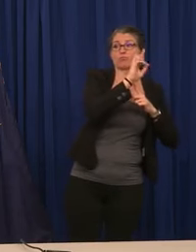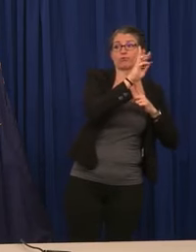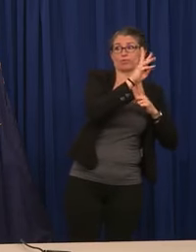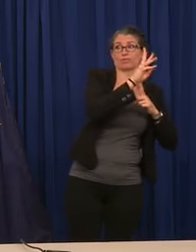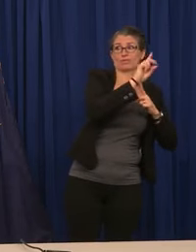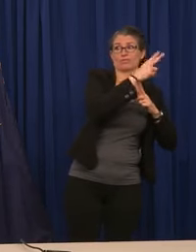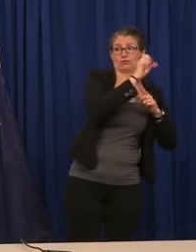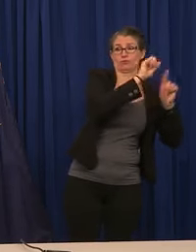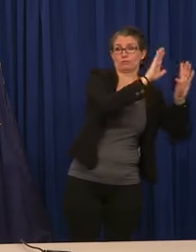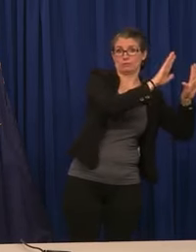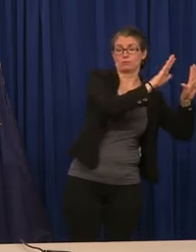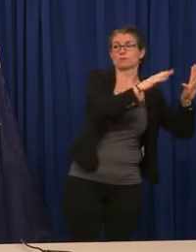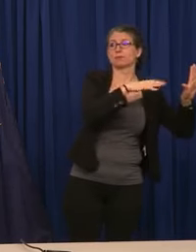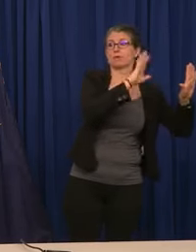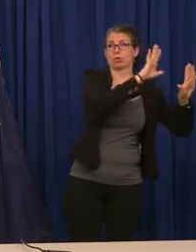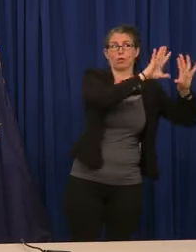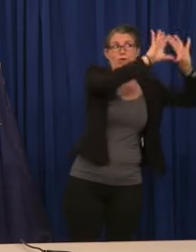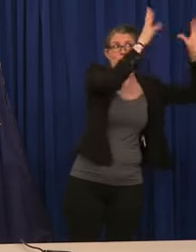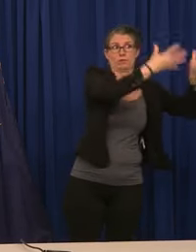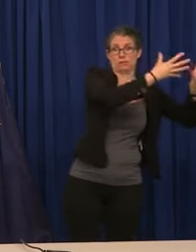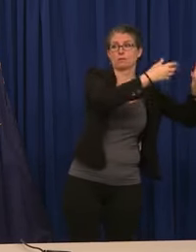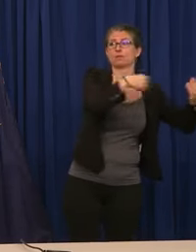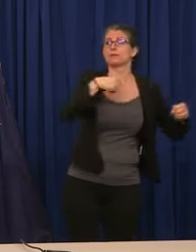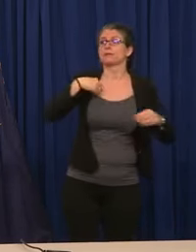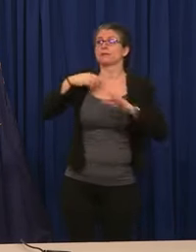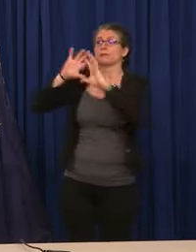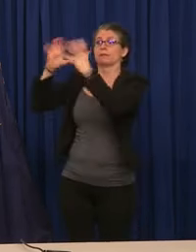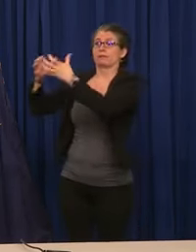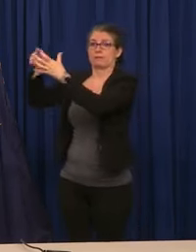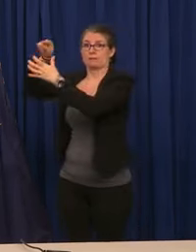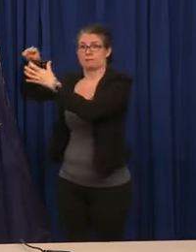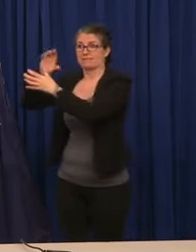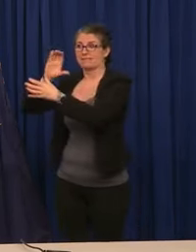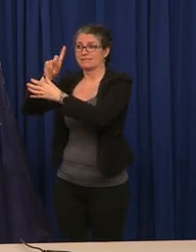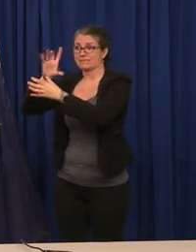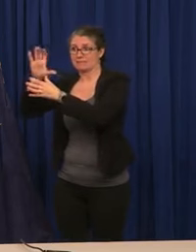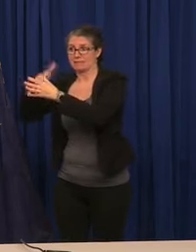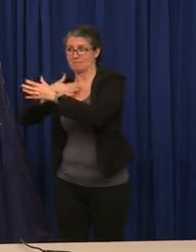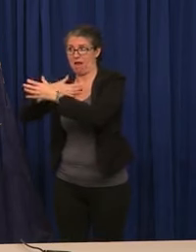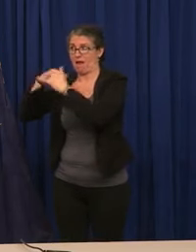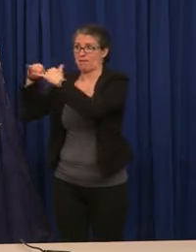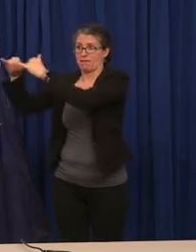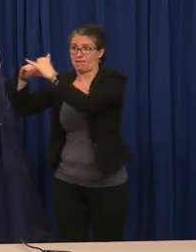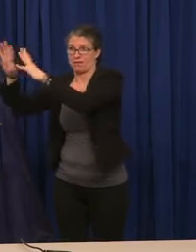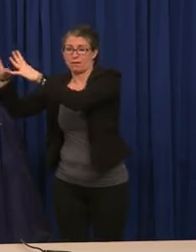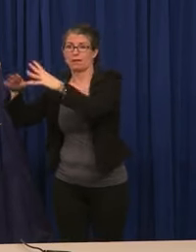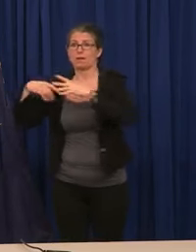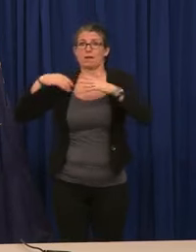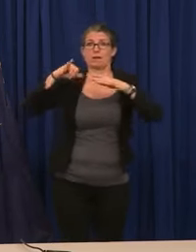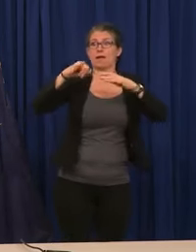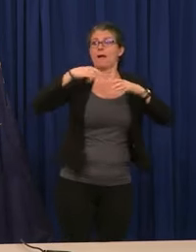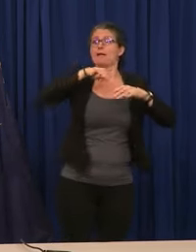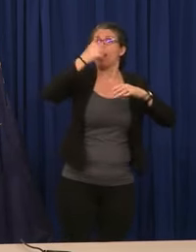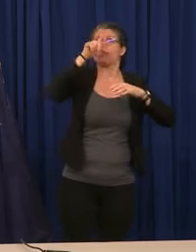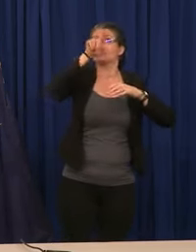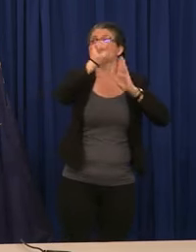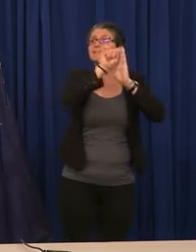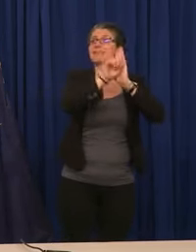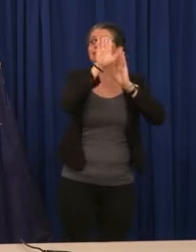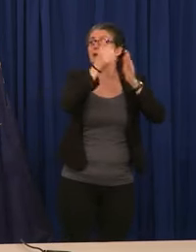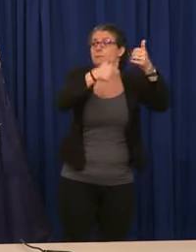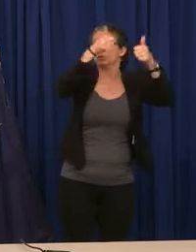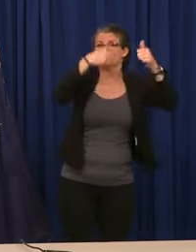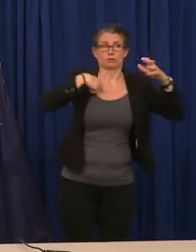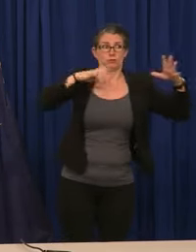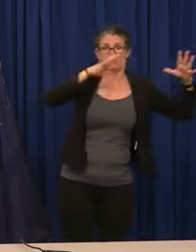50 states, other health directors, to compare notes about what they're doing and how they're thinking of different questions. And some of them are